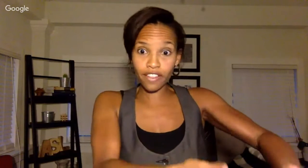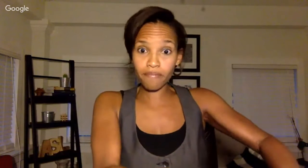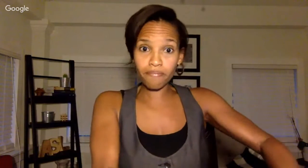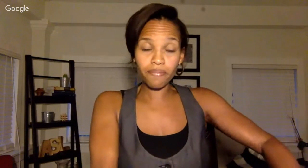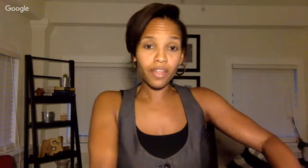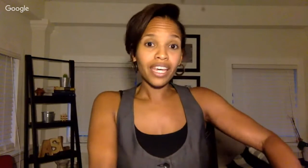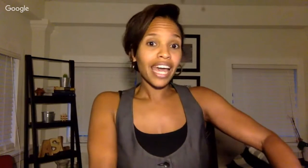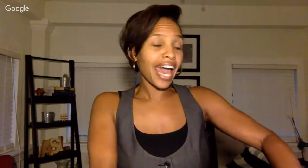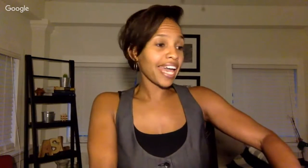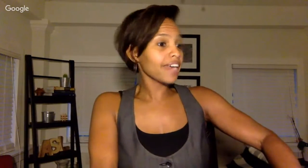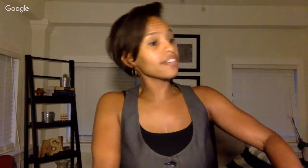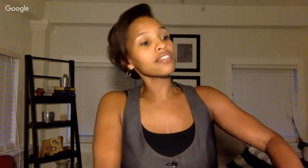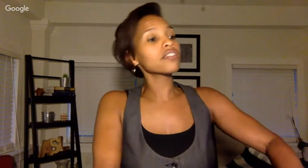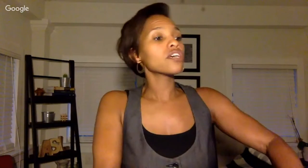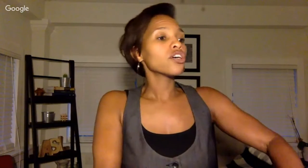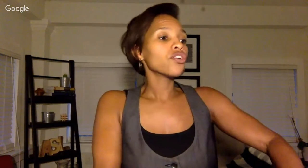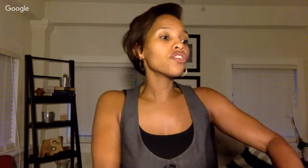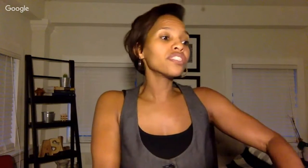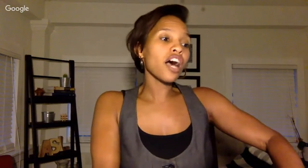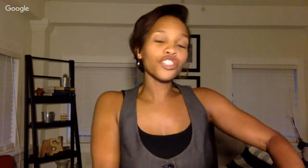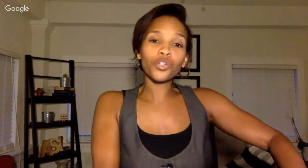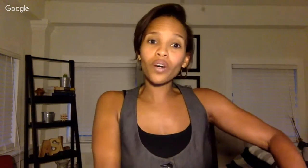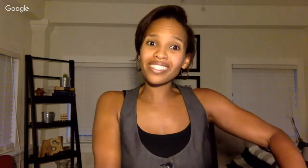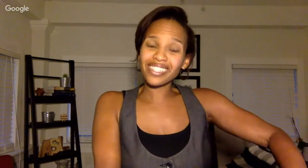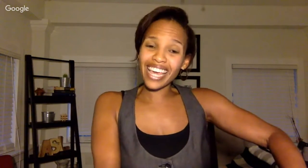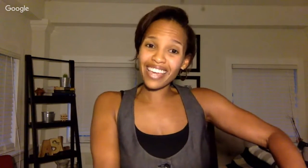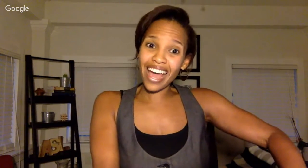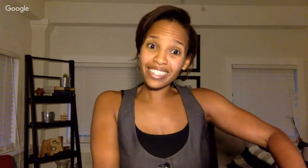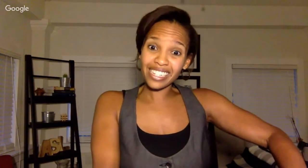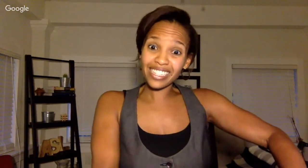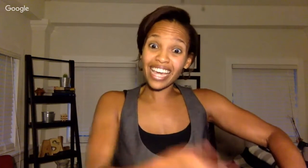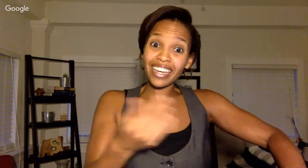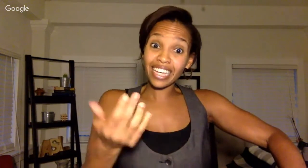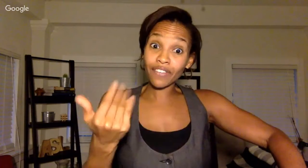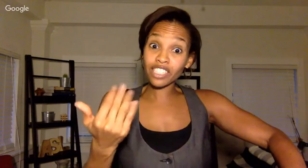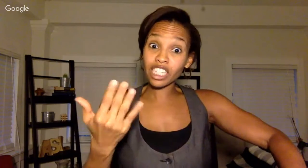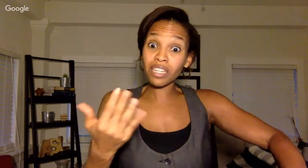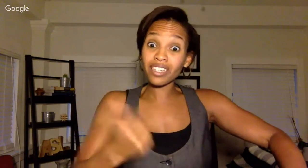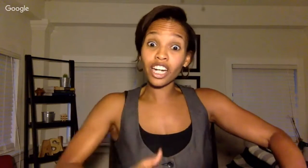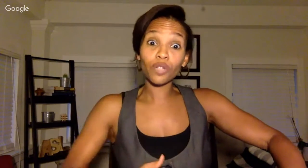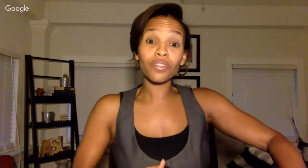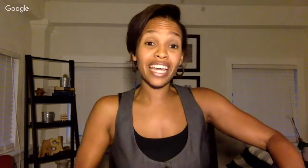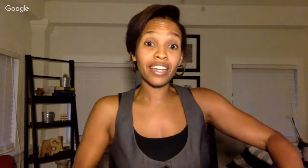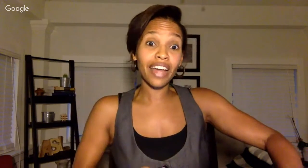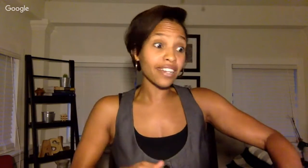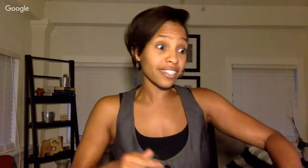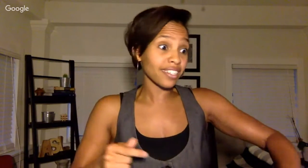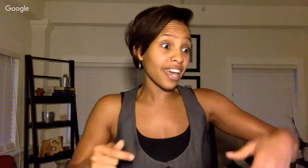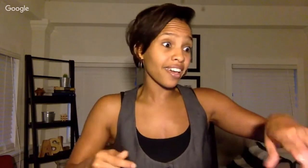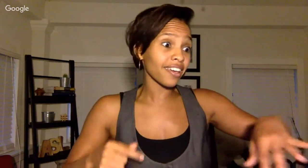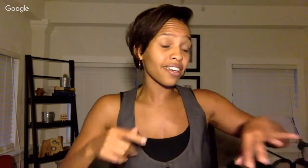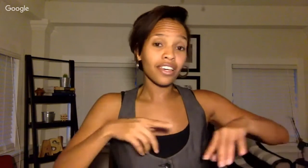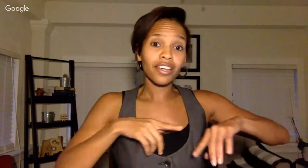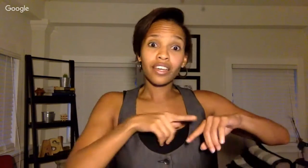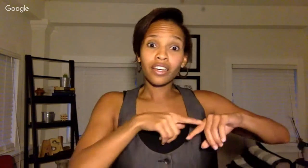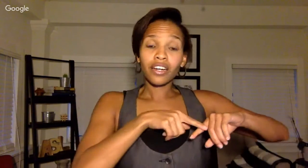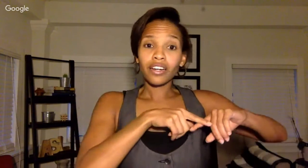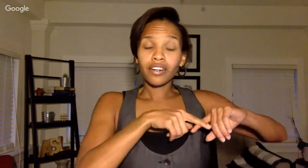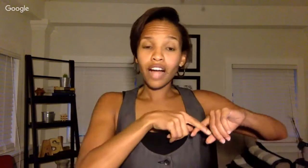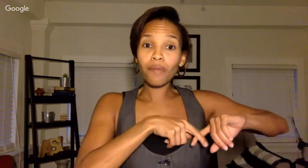them, and the doctor wasn't saying that to say, give it to me. The doctor was saying that to say, I'm